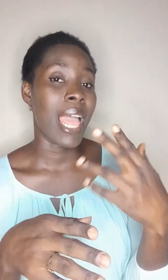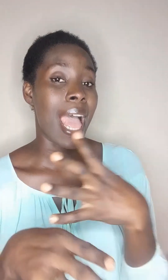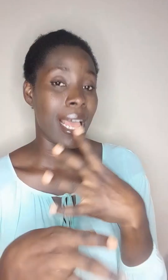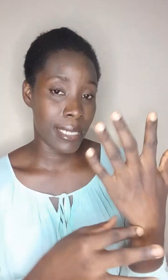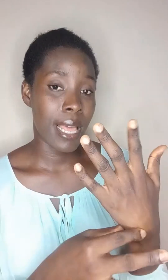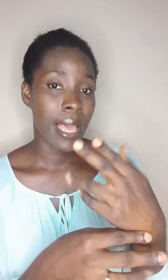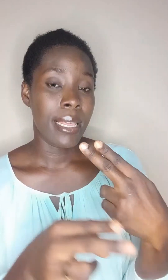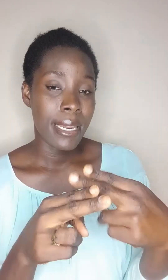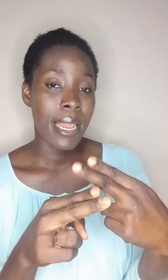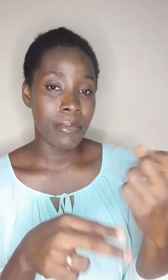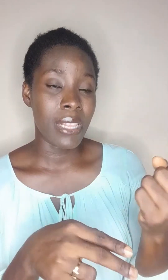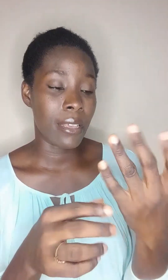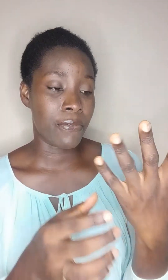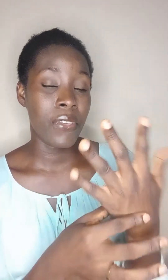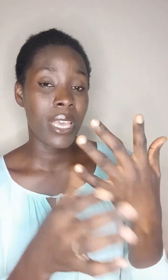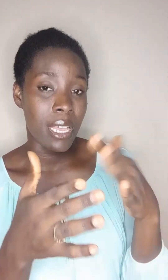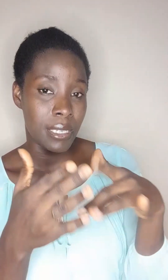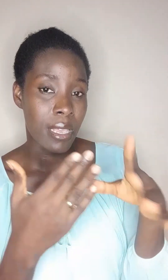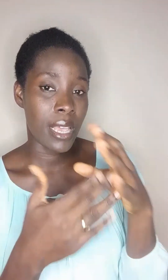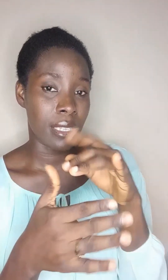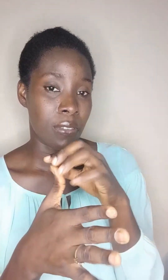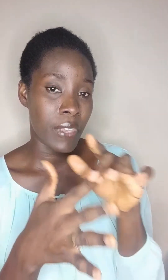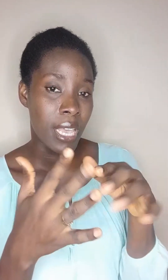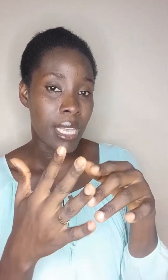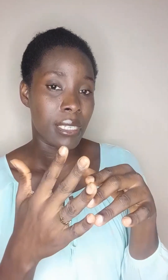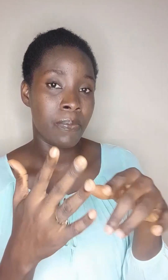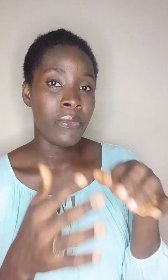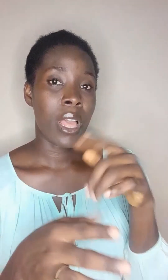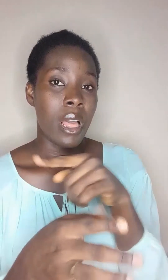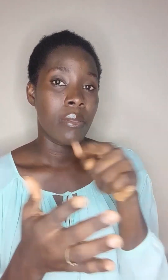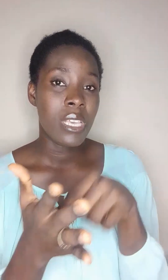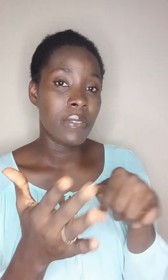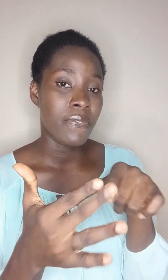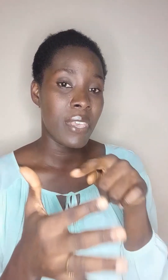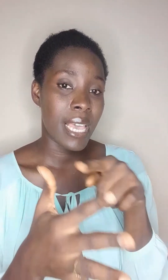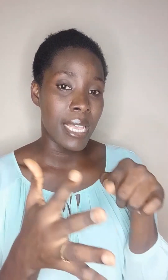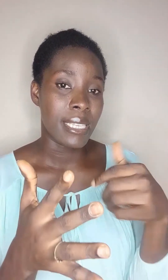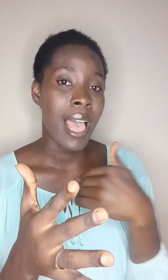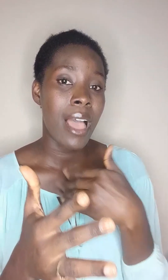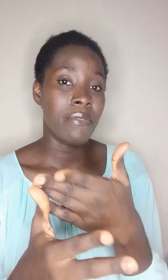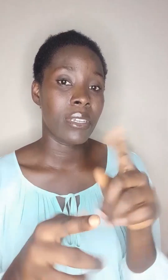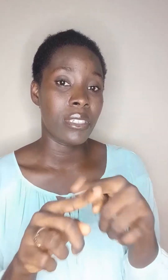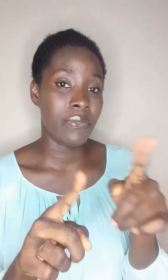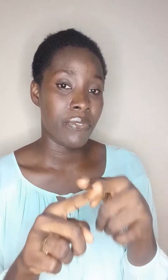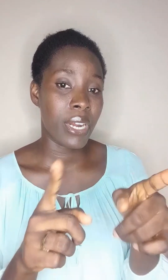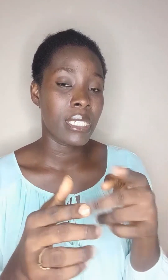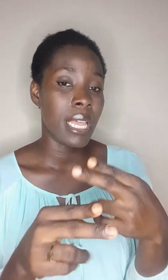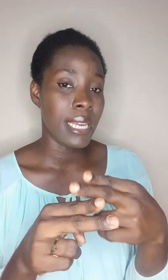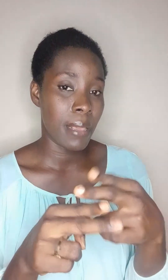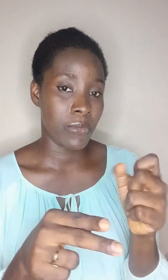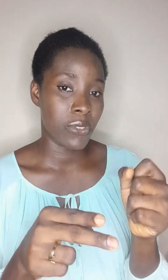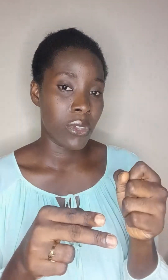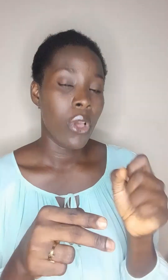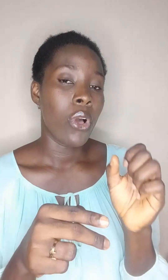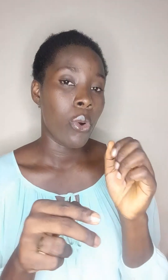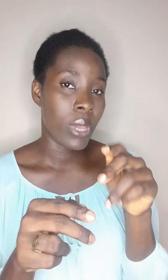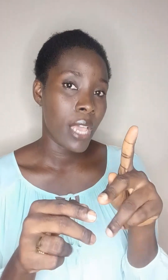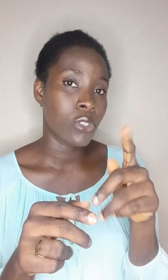and names like fingers. Yes, these fingers. These fingers have the different names. Okay, so